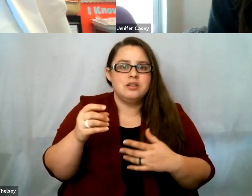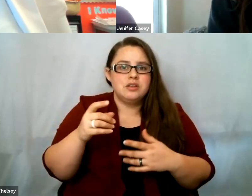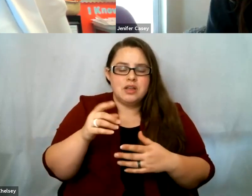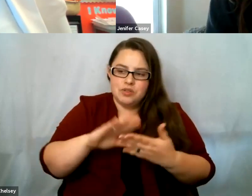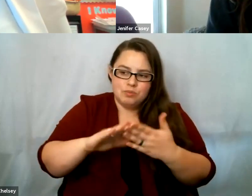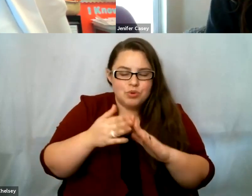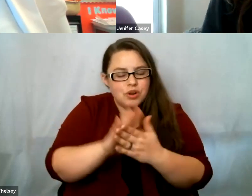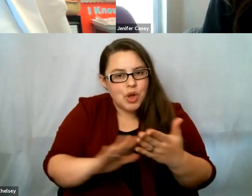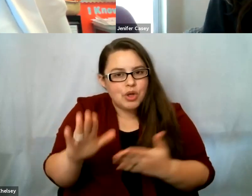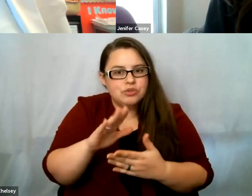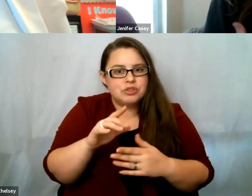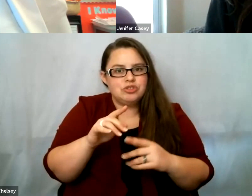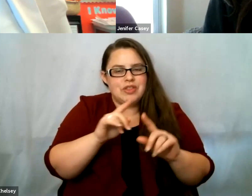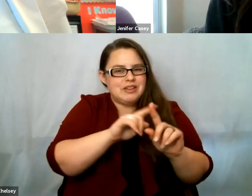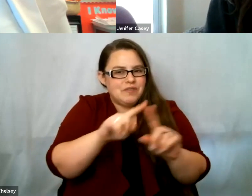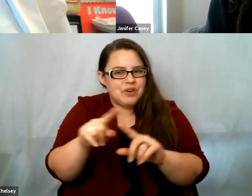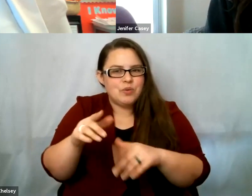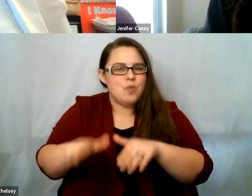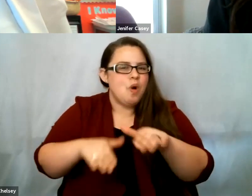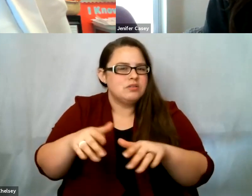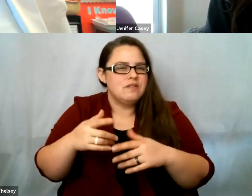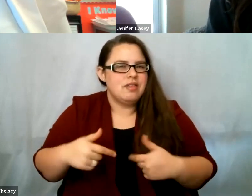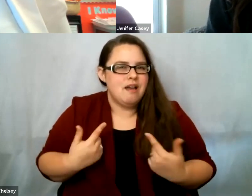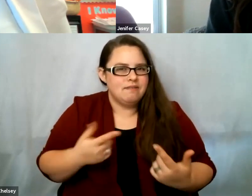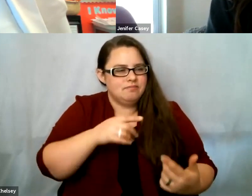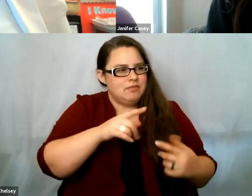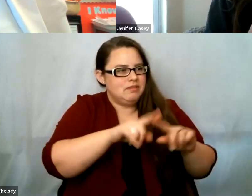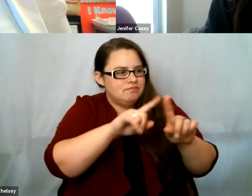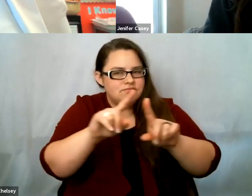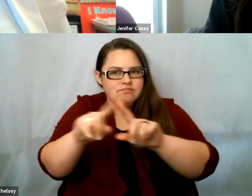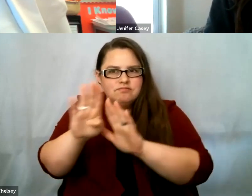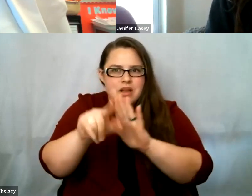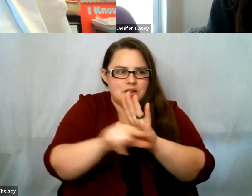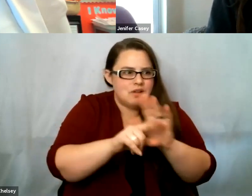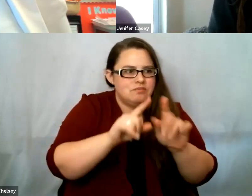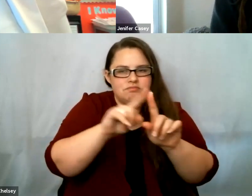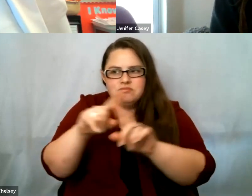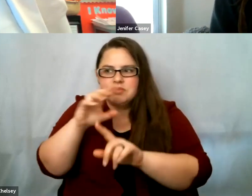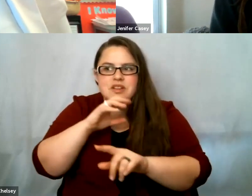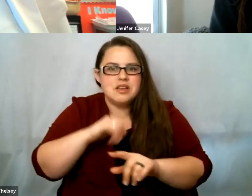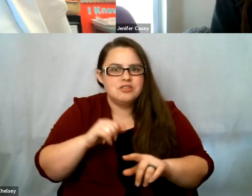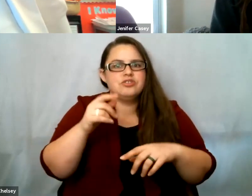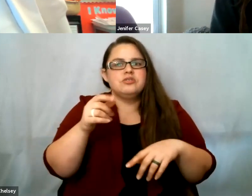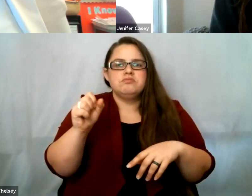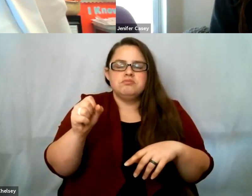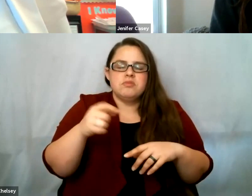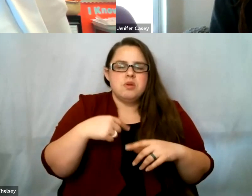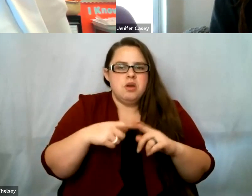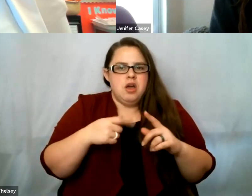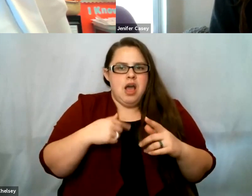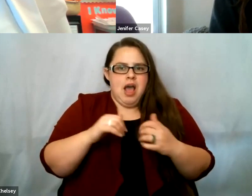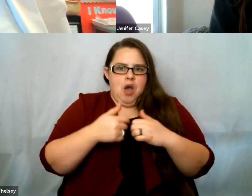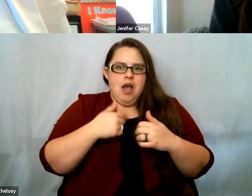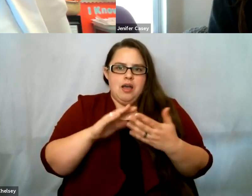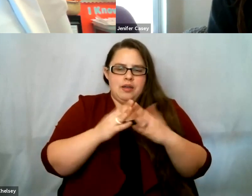life. But you know what I mean? Like, to be a better teacher, what tools that I have that I can use in my classroom and resources for